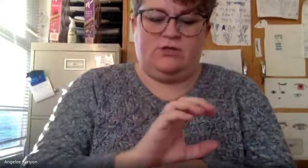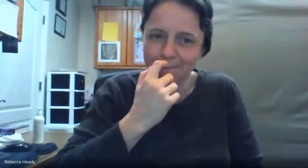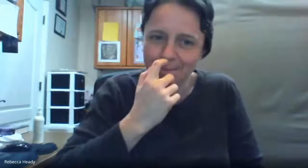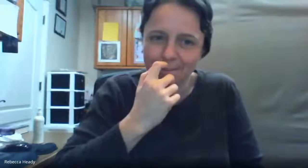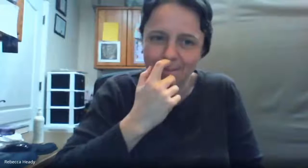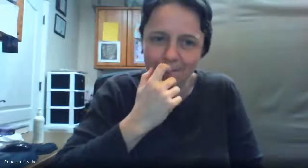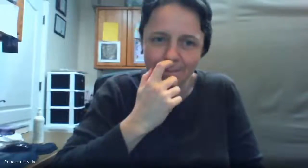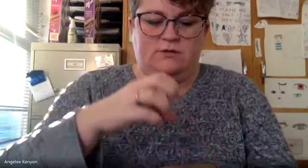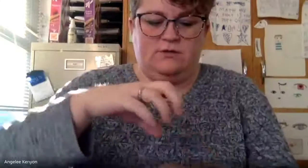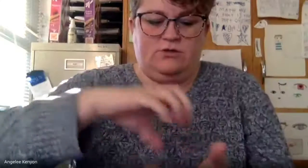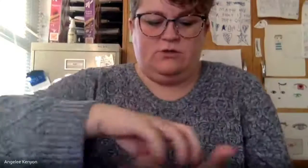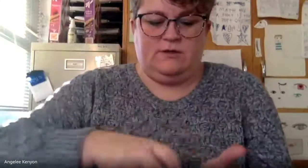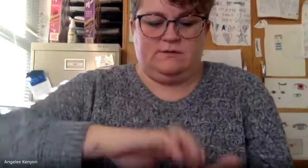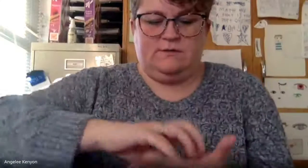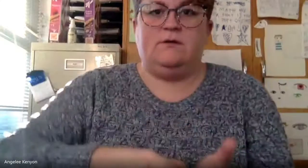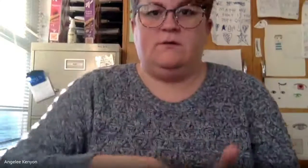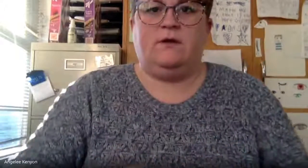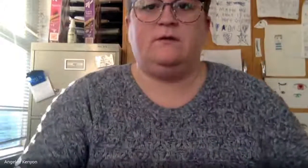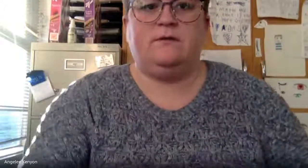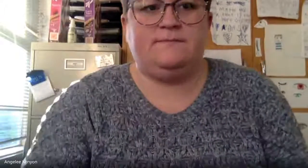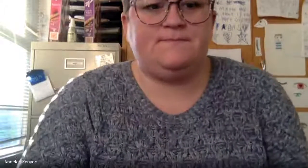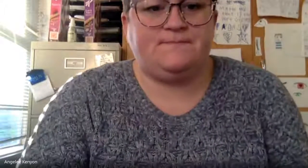Chocolate chip cookies. Okay.